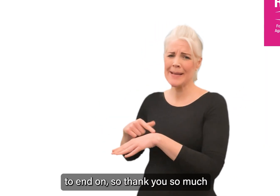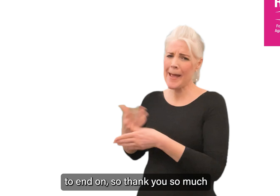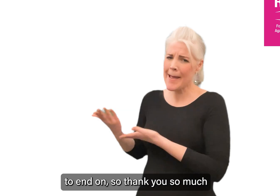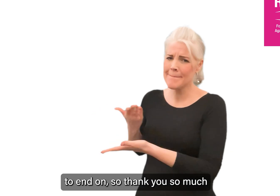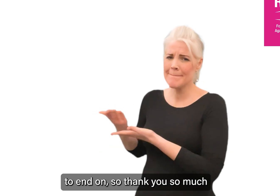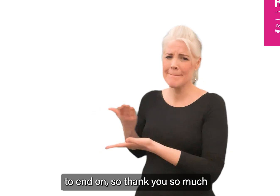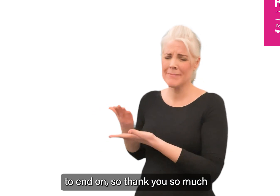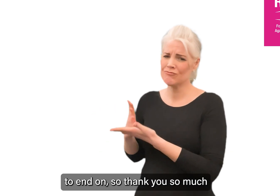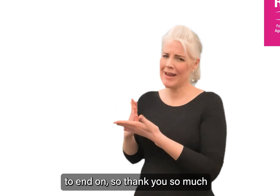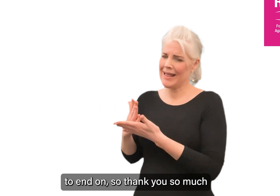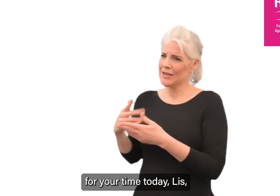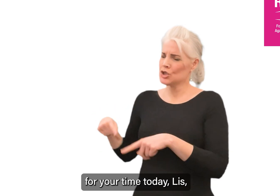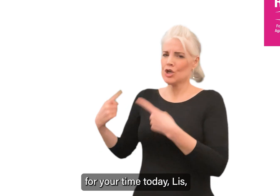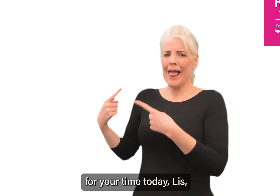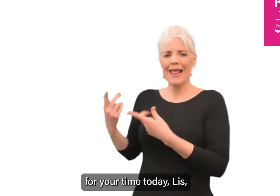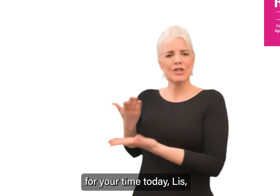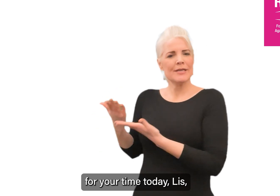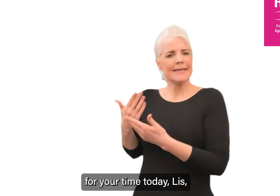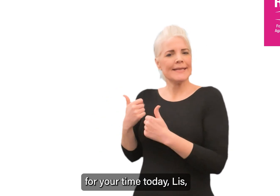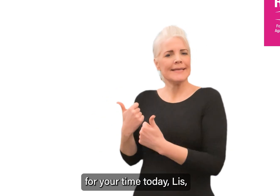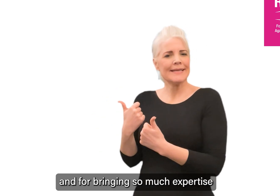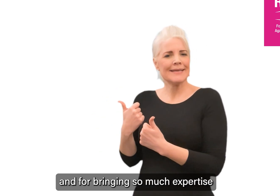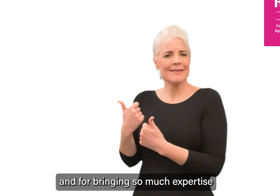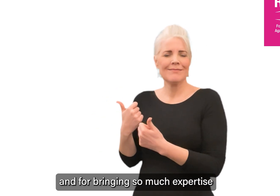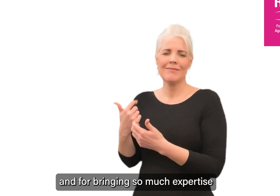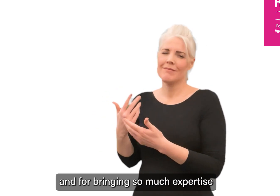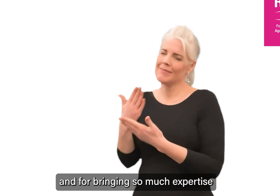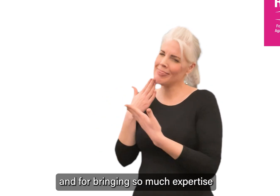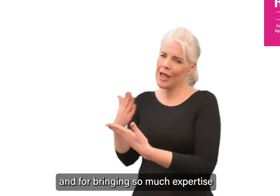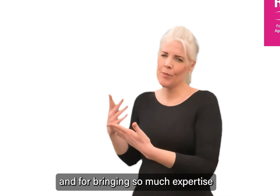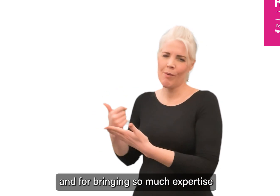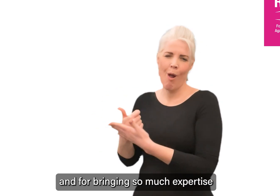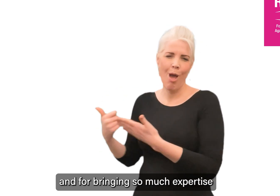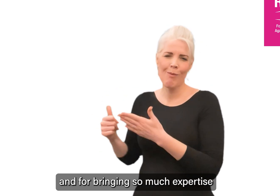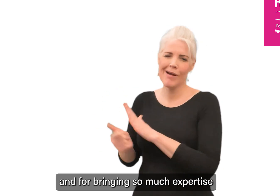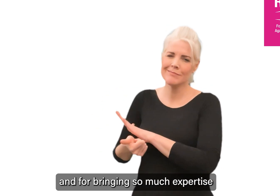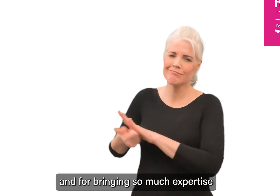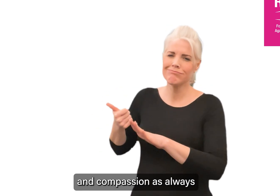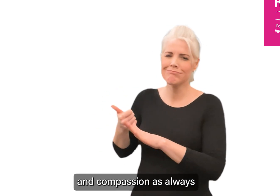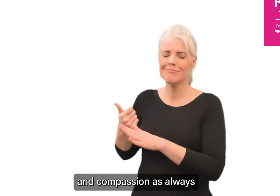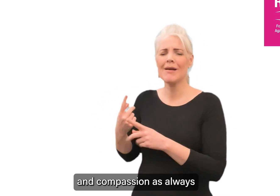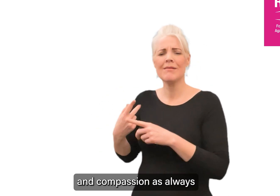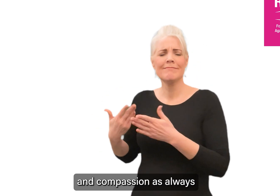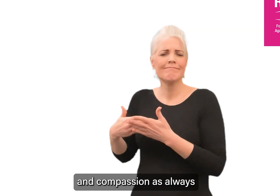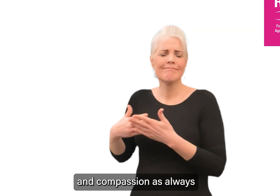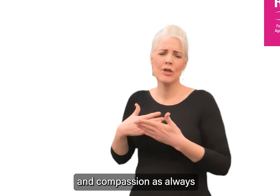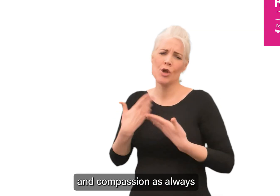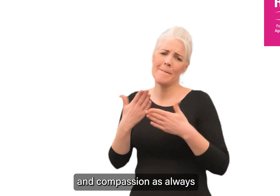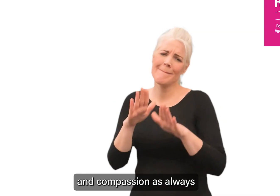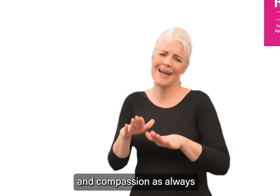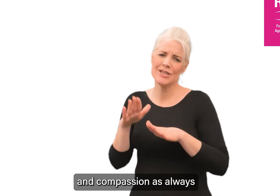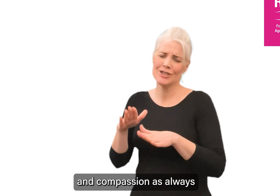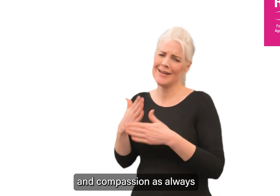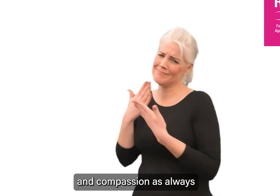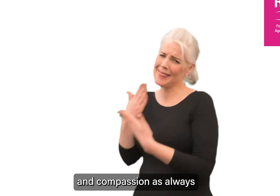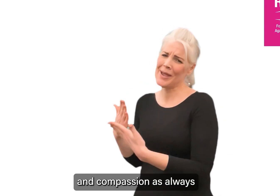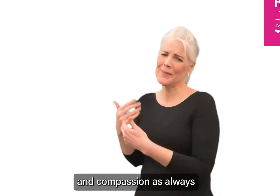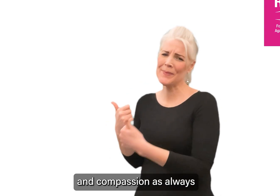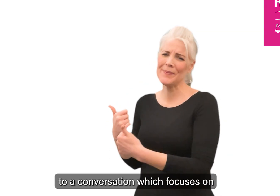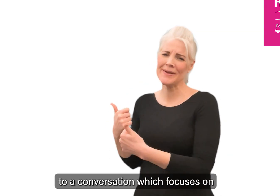on. So thank you so much for your time today, Lise, and for bringing so much expertise and compassion, as